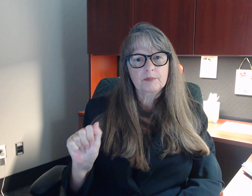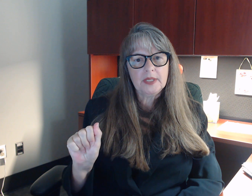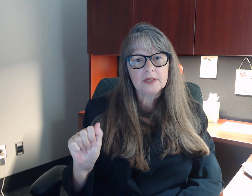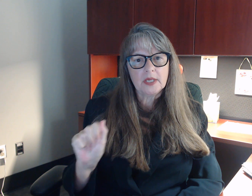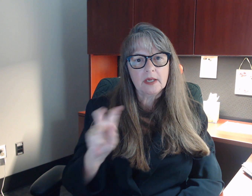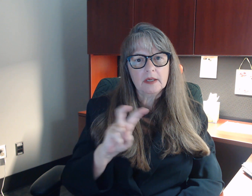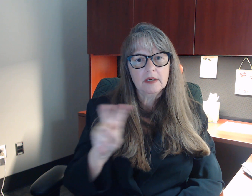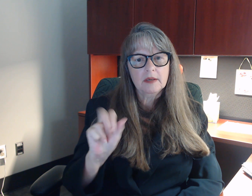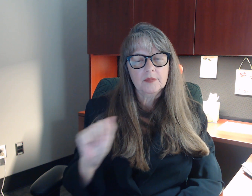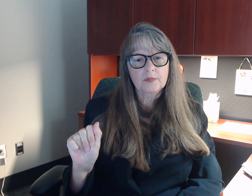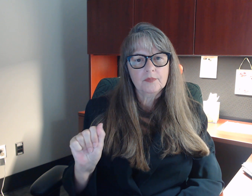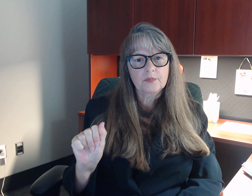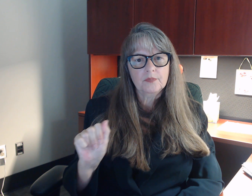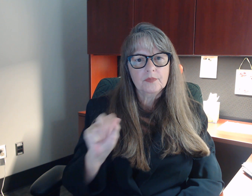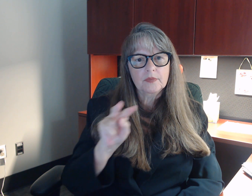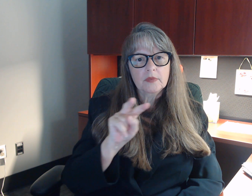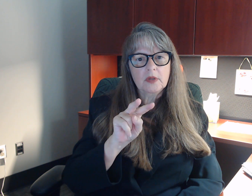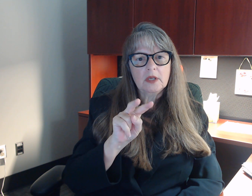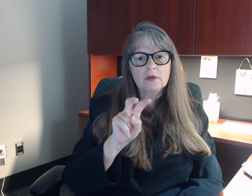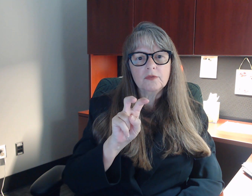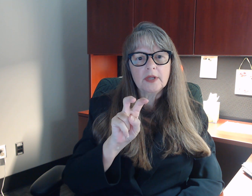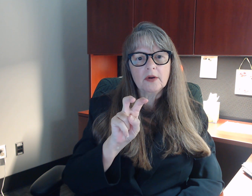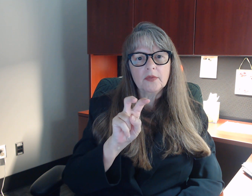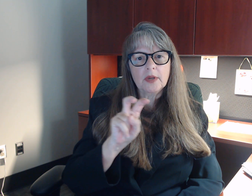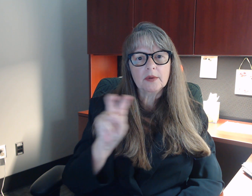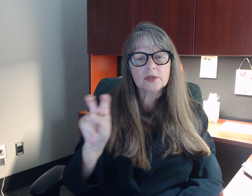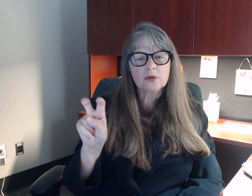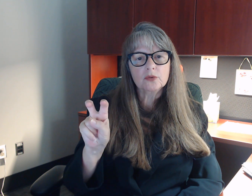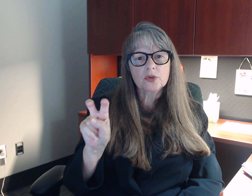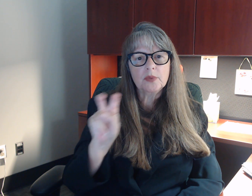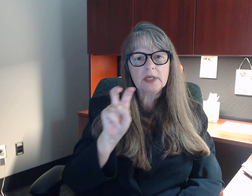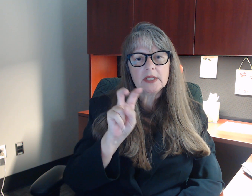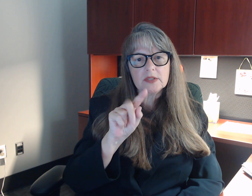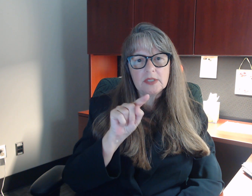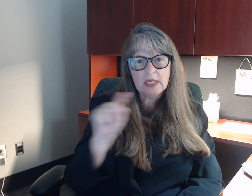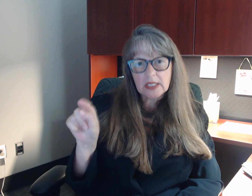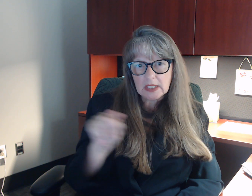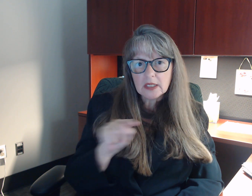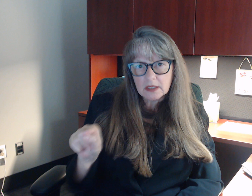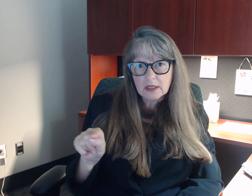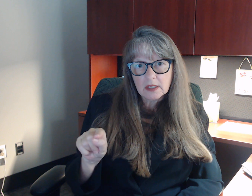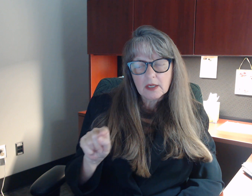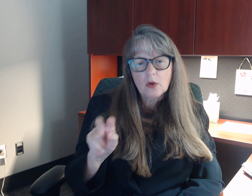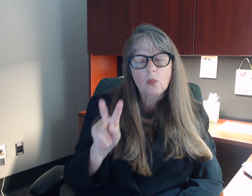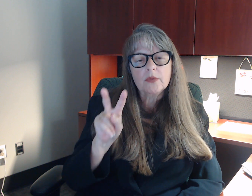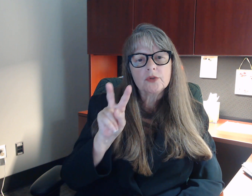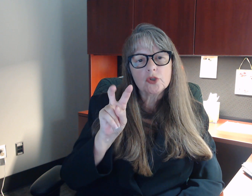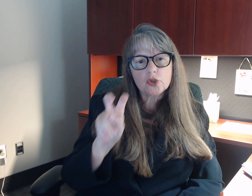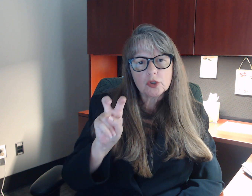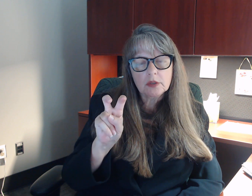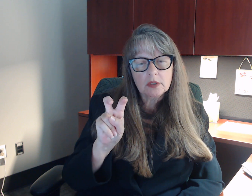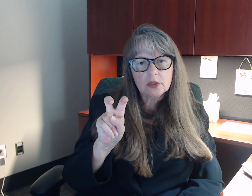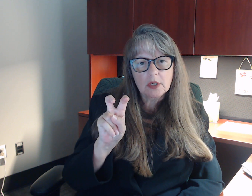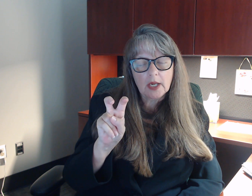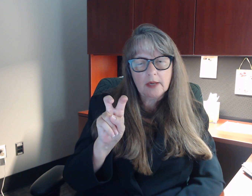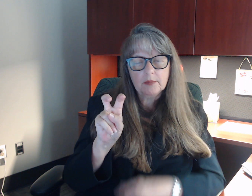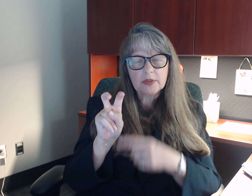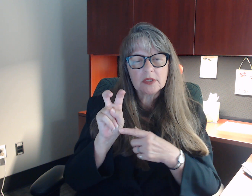Pizza. Get a little flair on there. So you're doing a Z with a